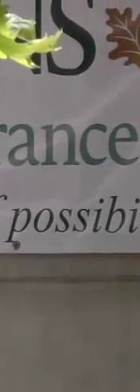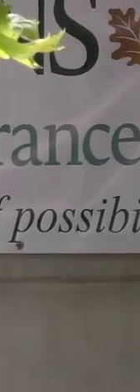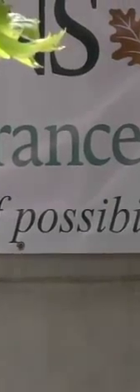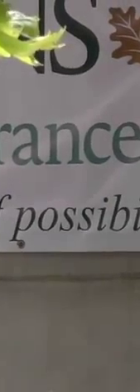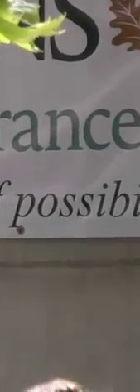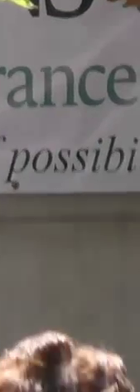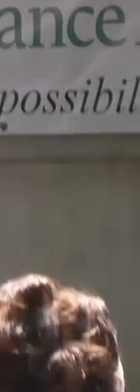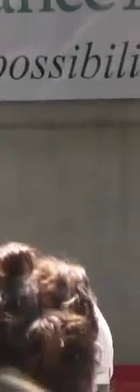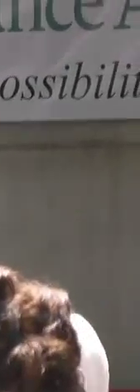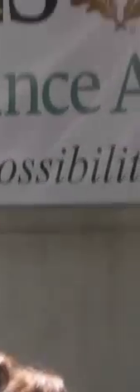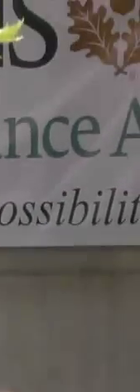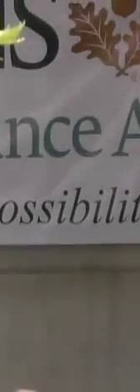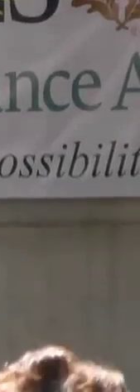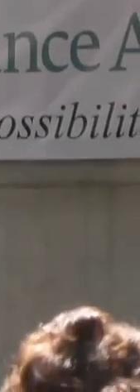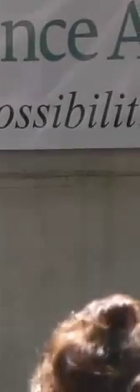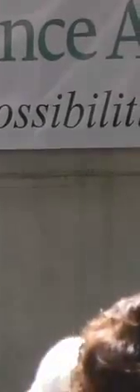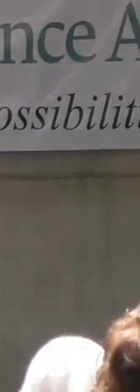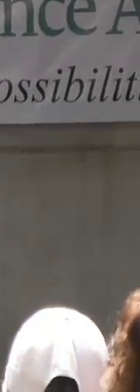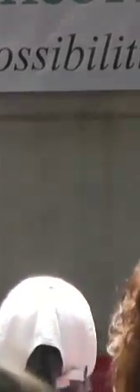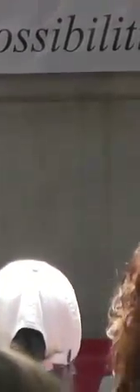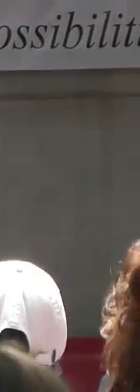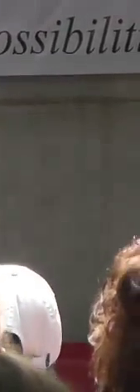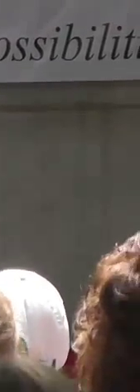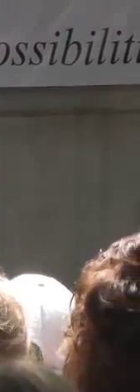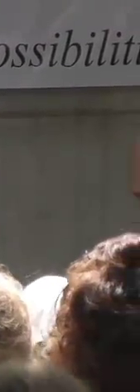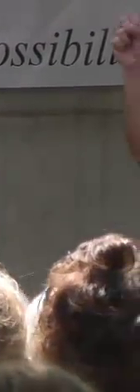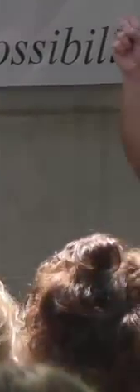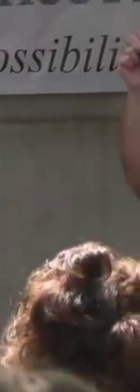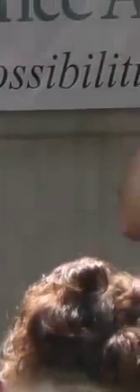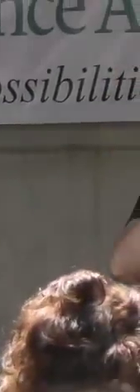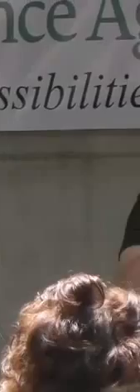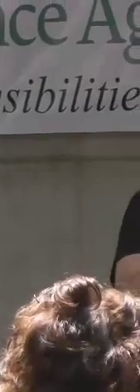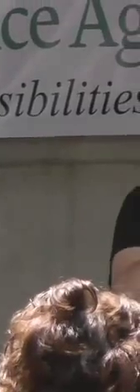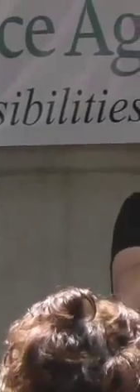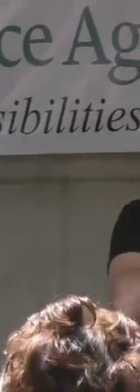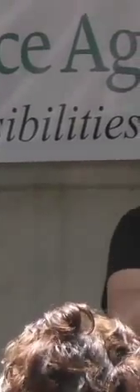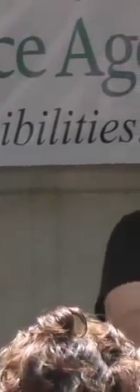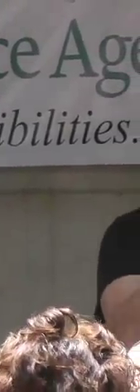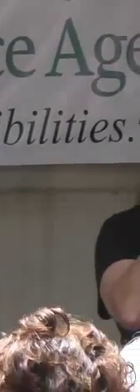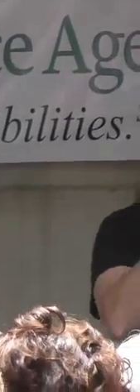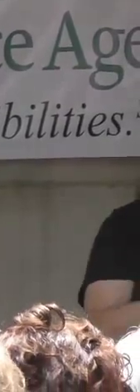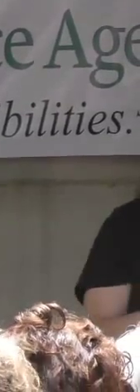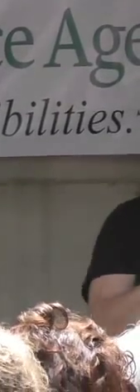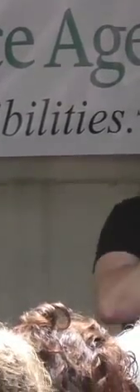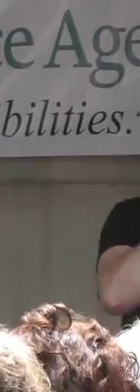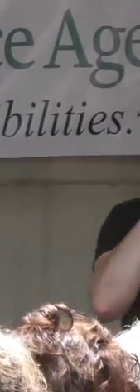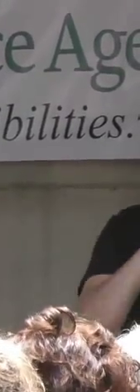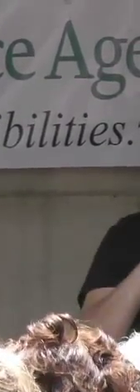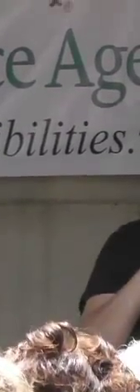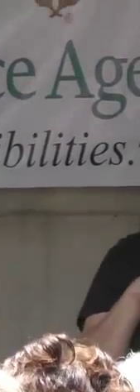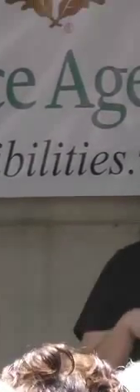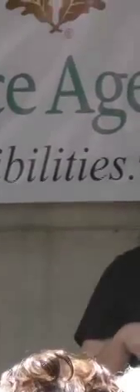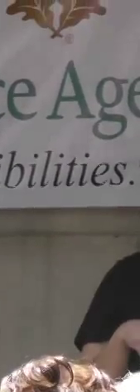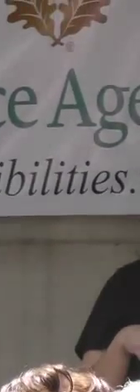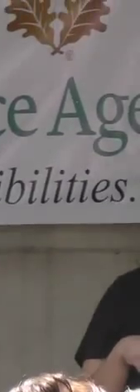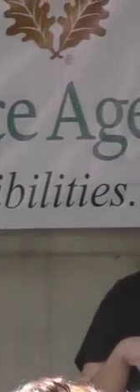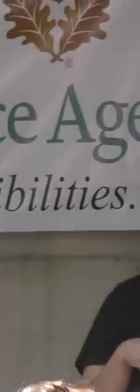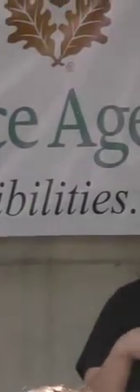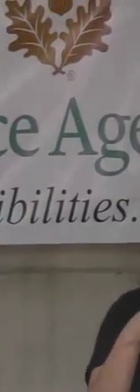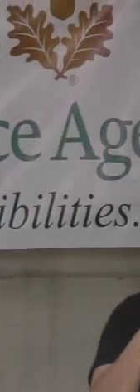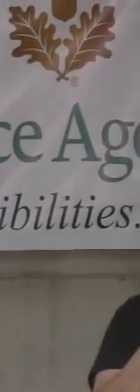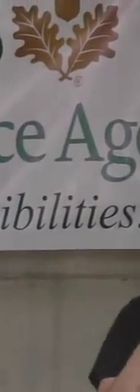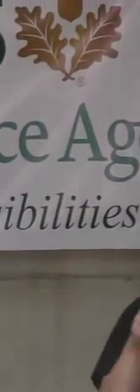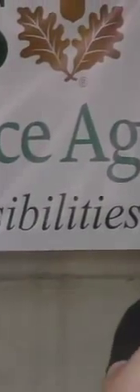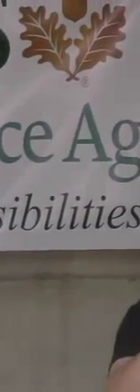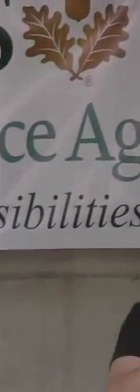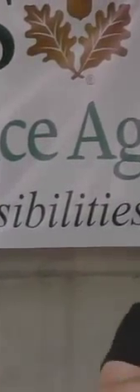probably I'll Be Waving As You Drive Away, the 2-part episode where my character goes flying. okay. Secondly, I read somewhere that you really enjoyed the